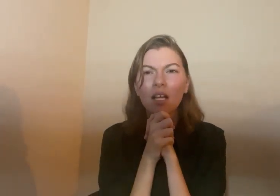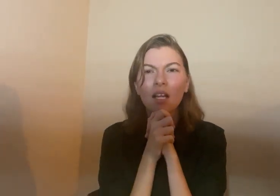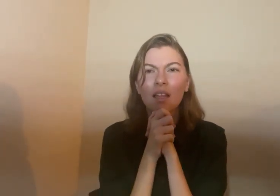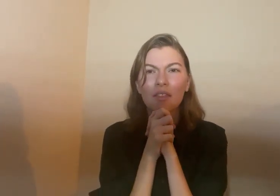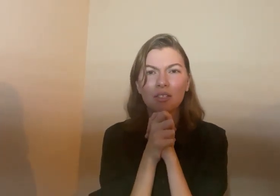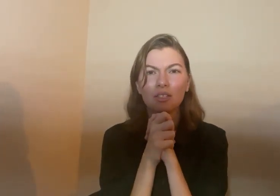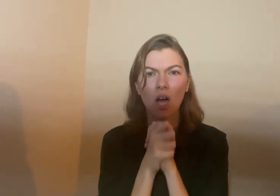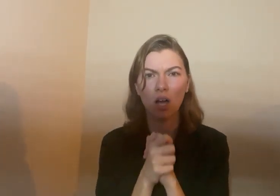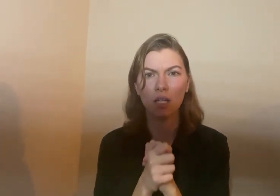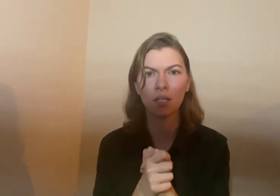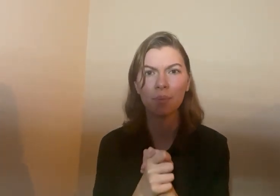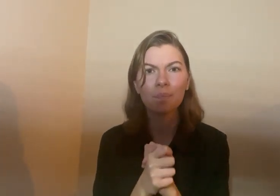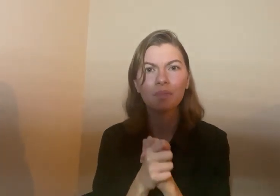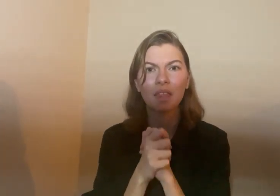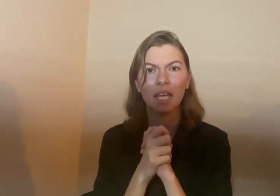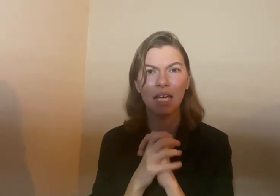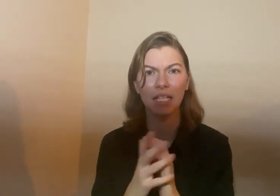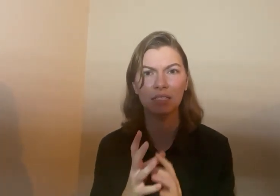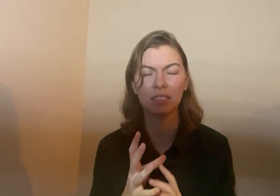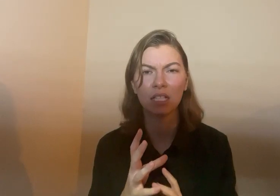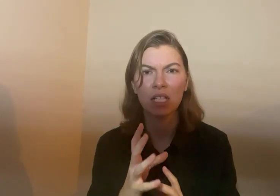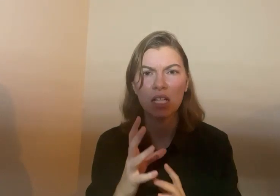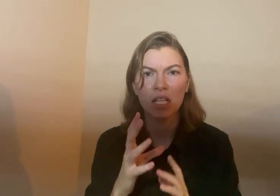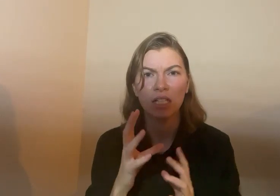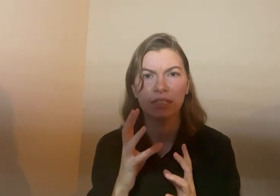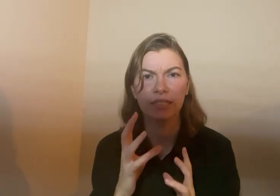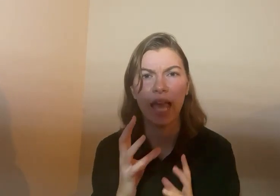The dog is dead!